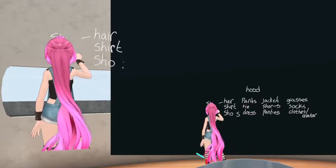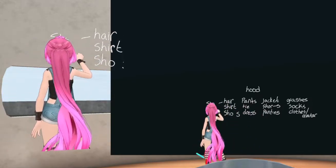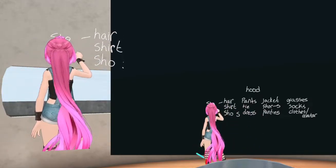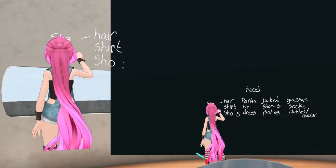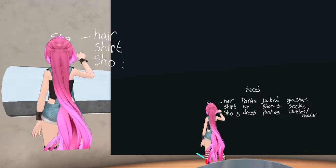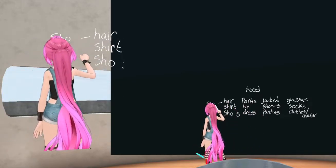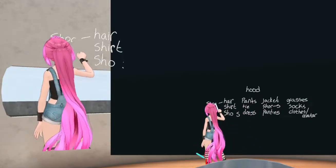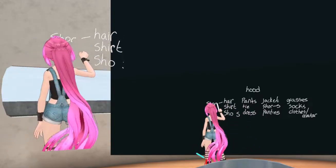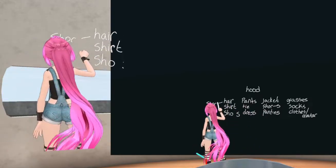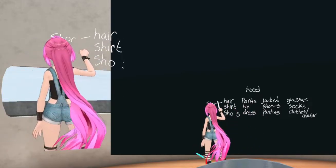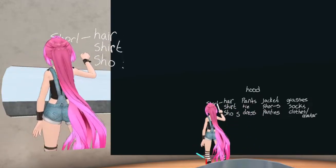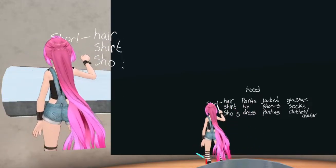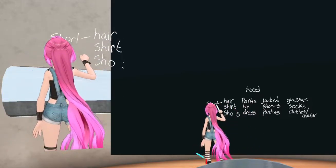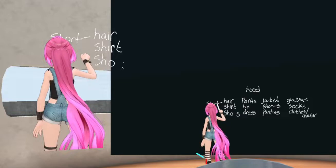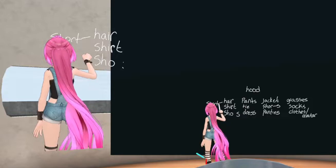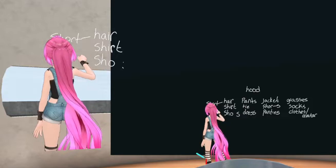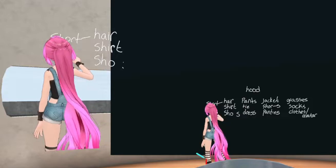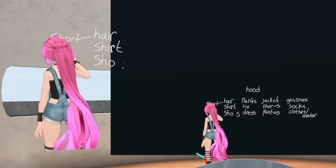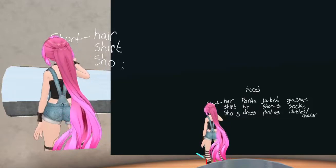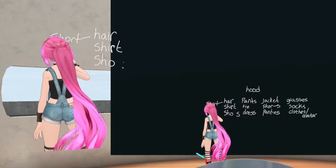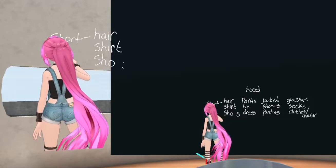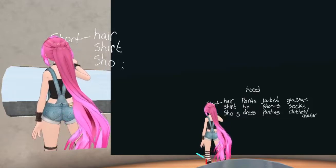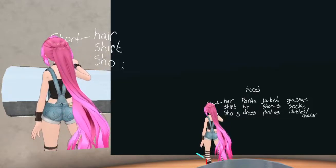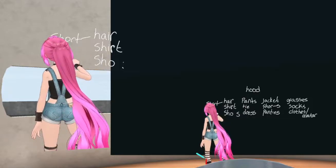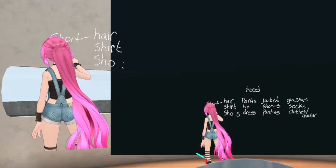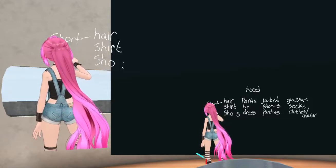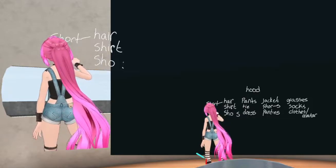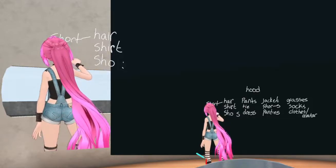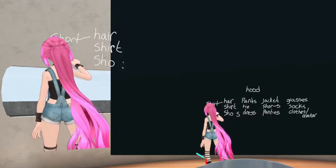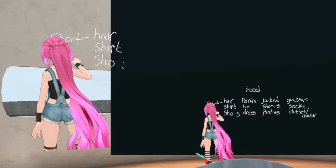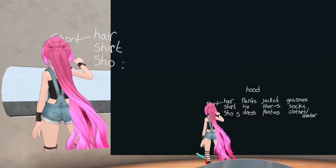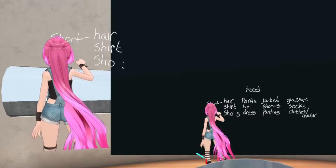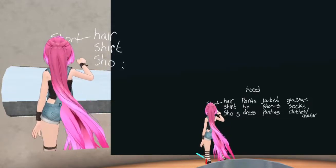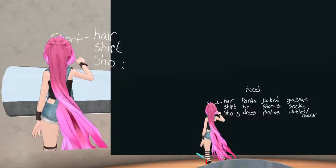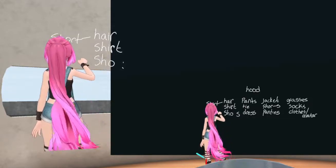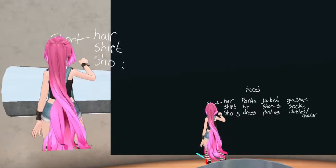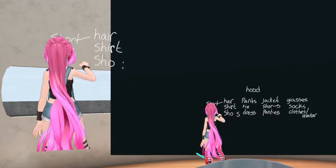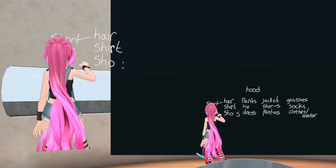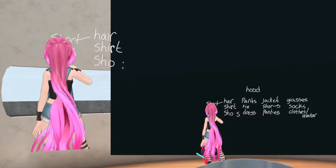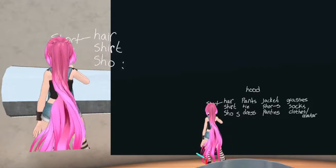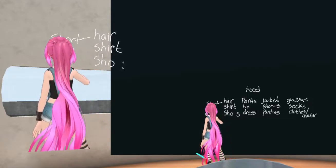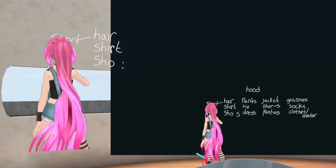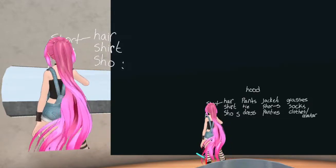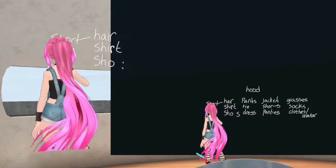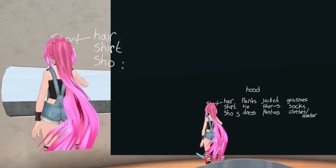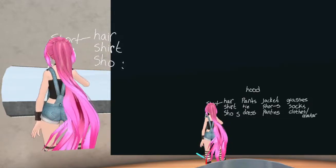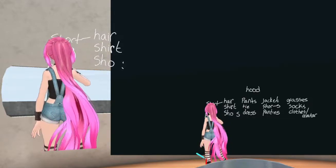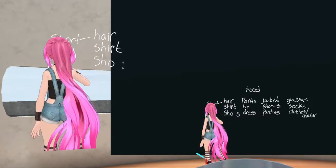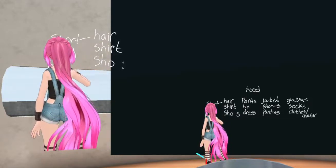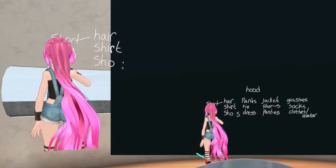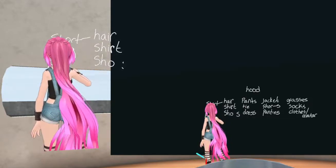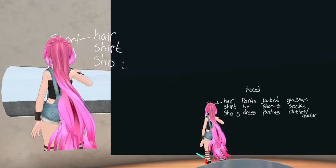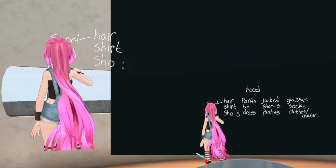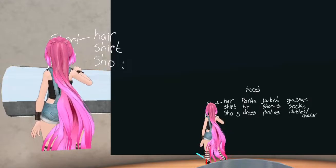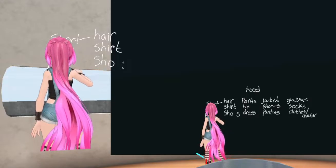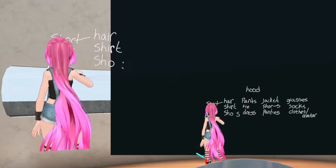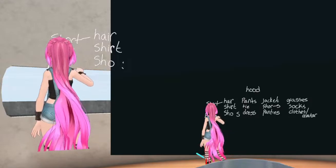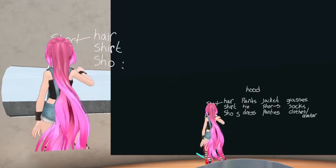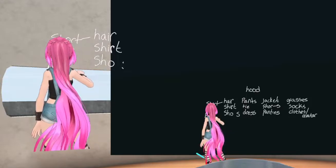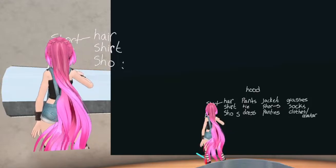short hair. Sorry? What if I'm bald? Yes, I can also teach bald.